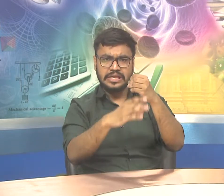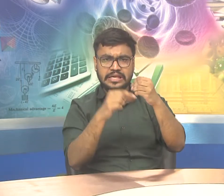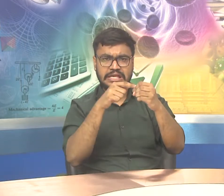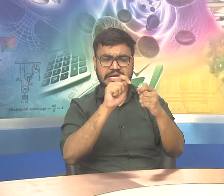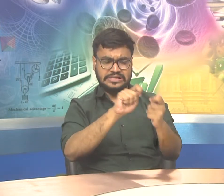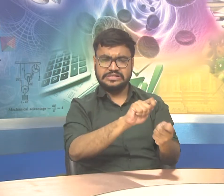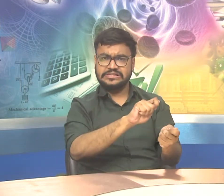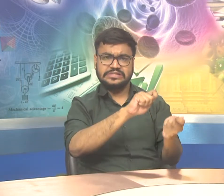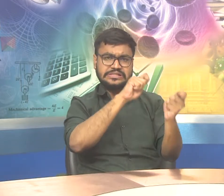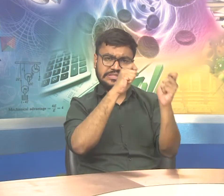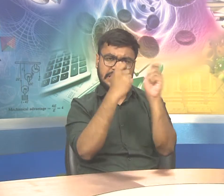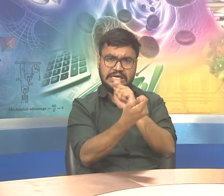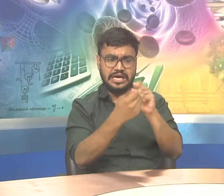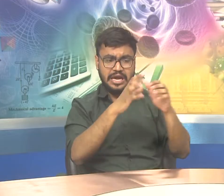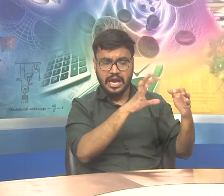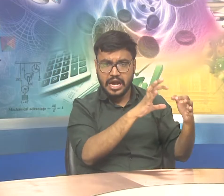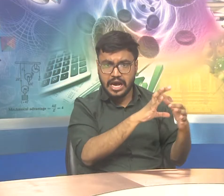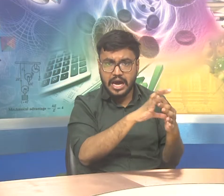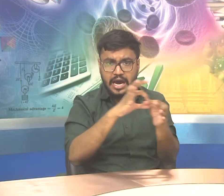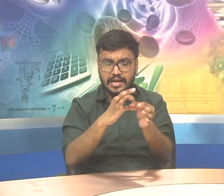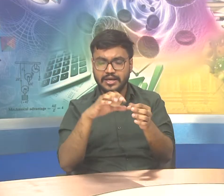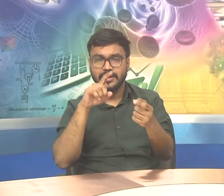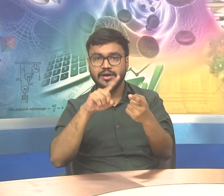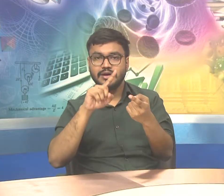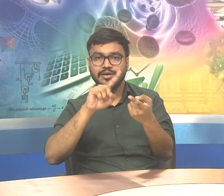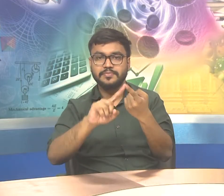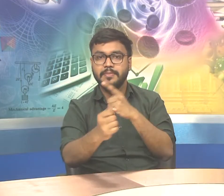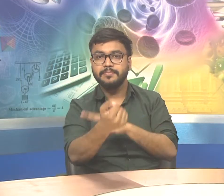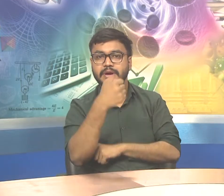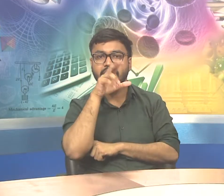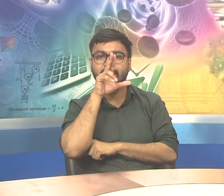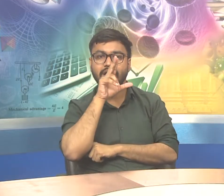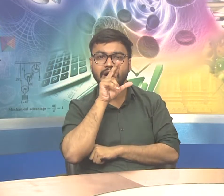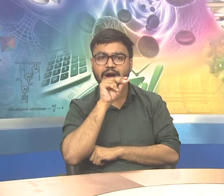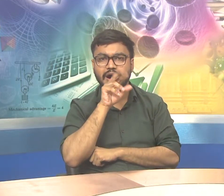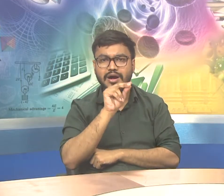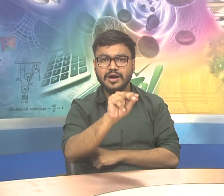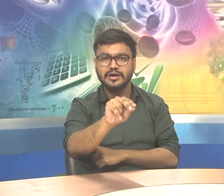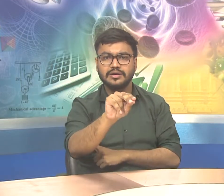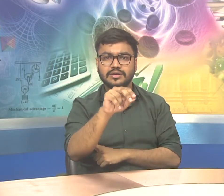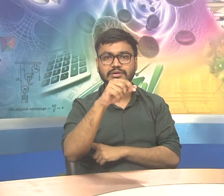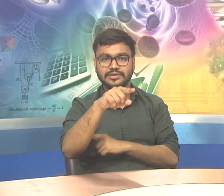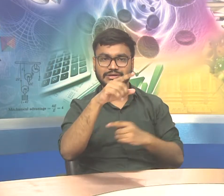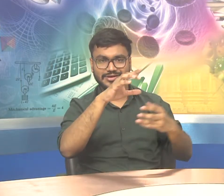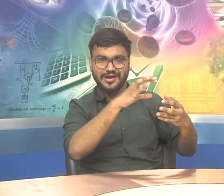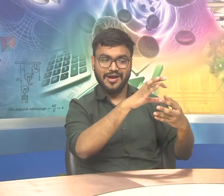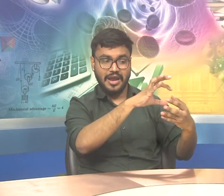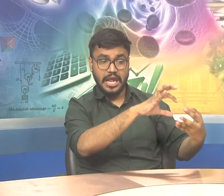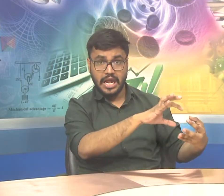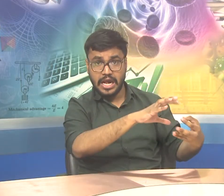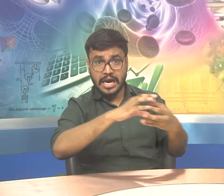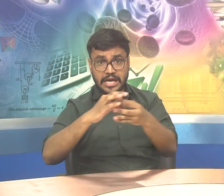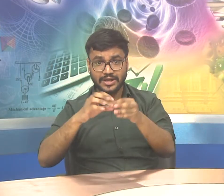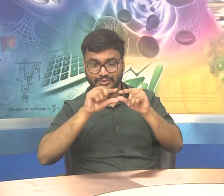Example 4. A microphone changes sound energy into electrical energy,